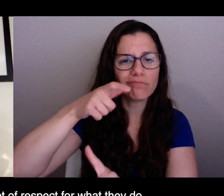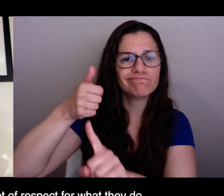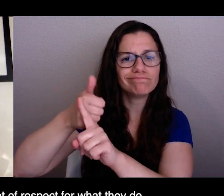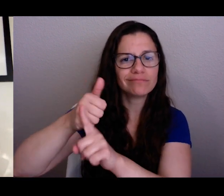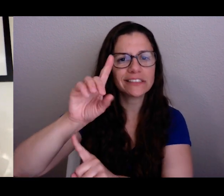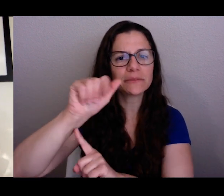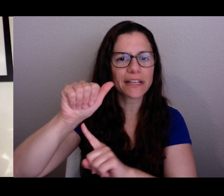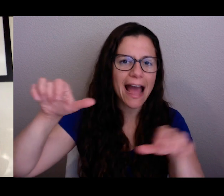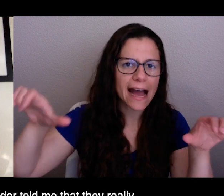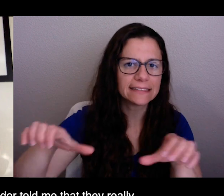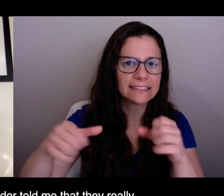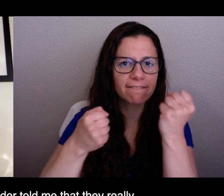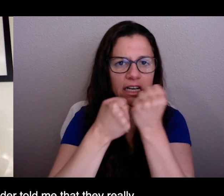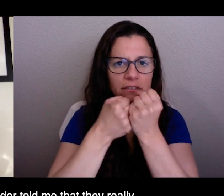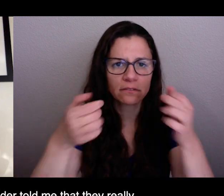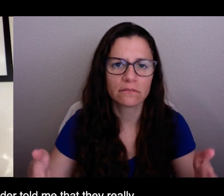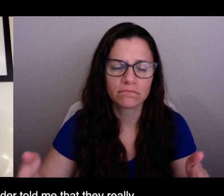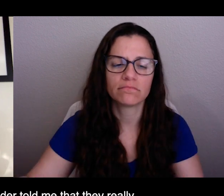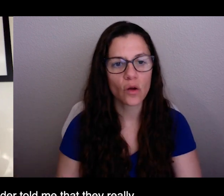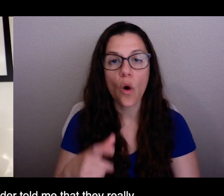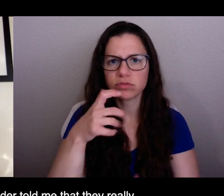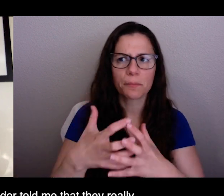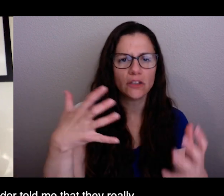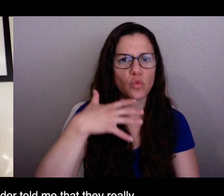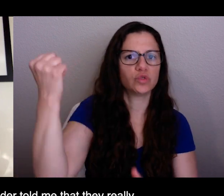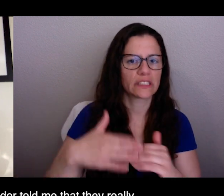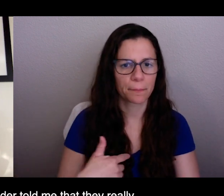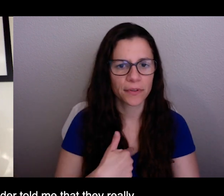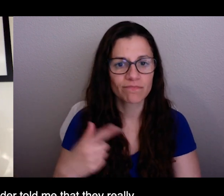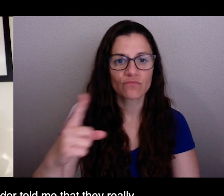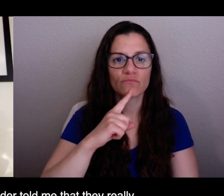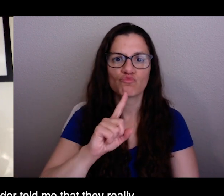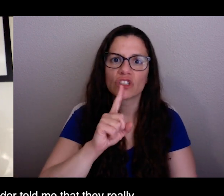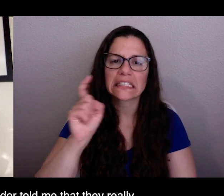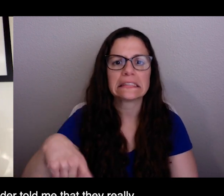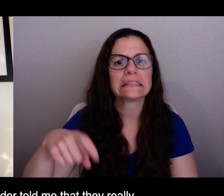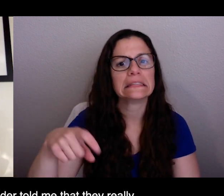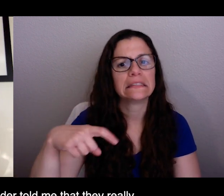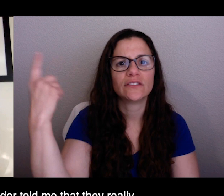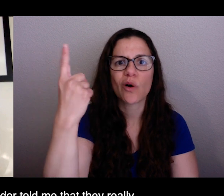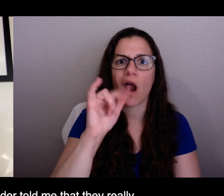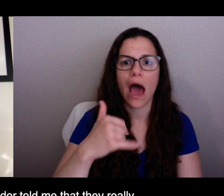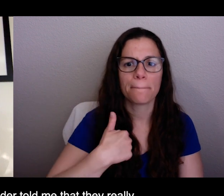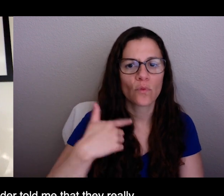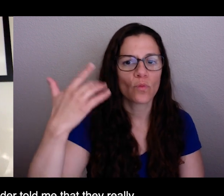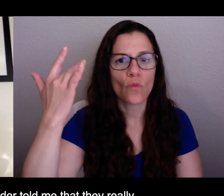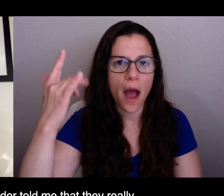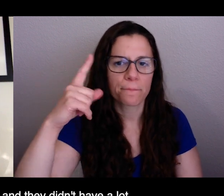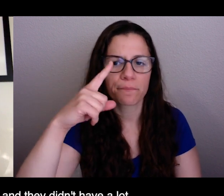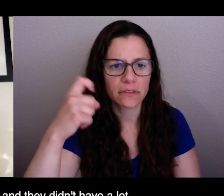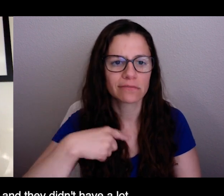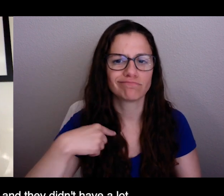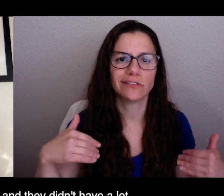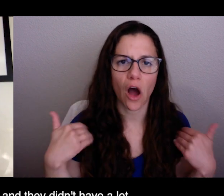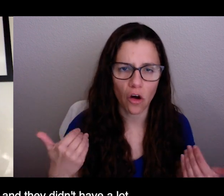disabled activist, who was much older, told me that they really needed someone like me because I was younger,